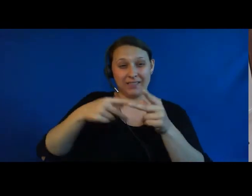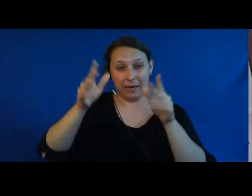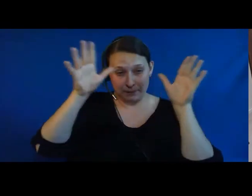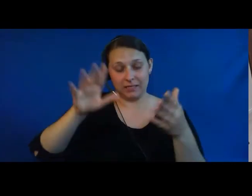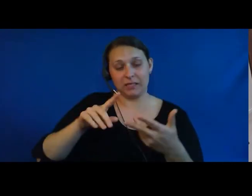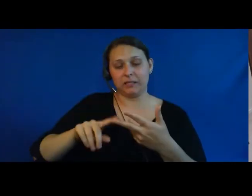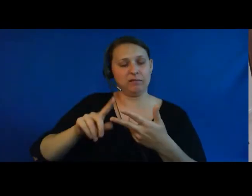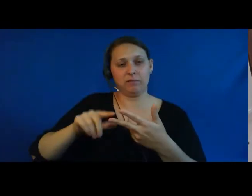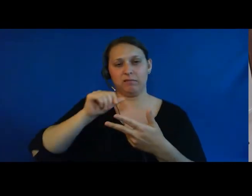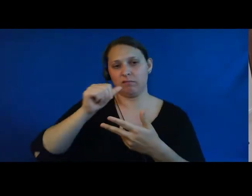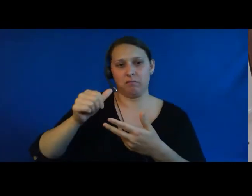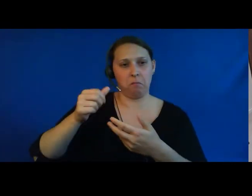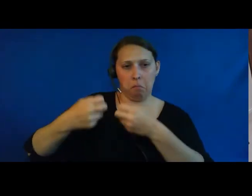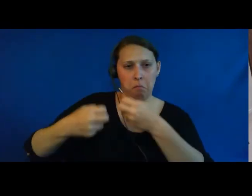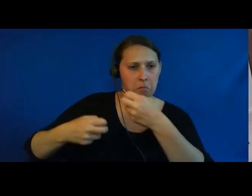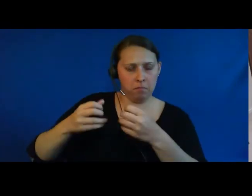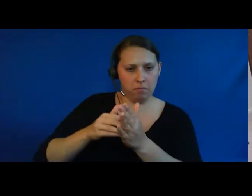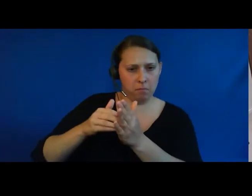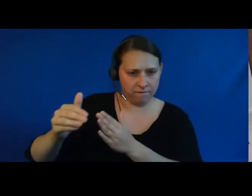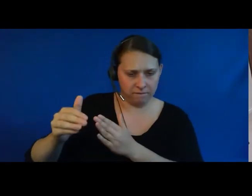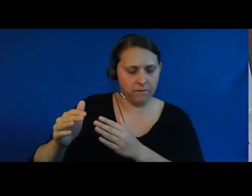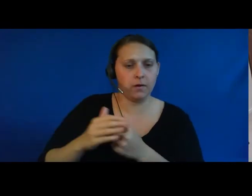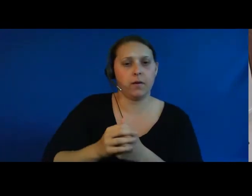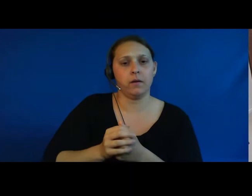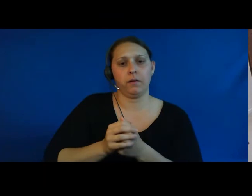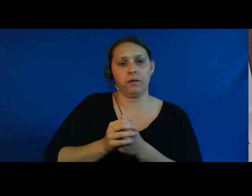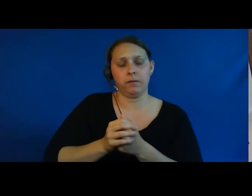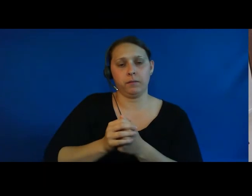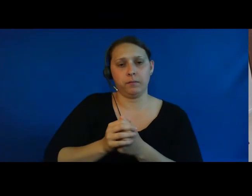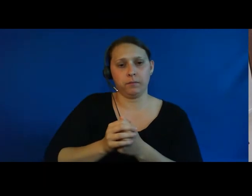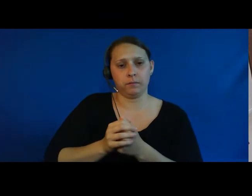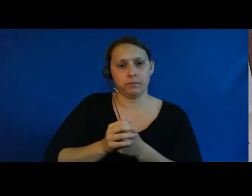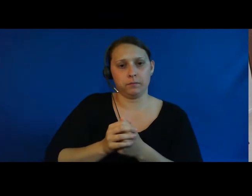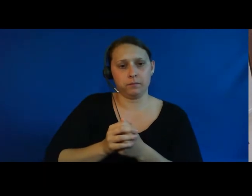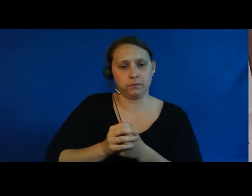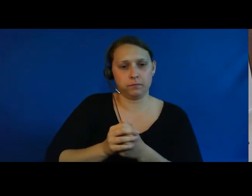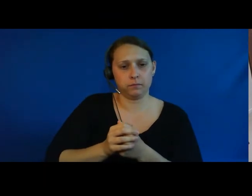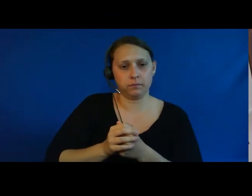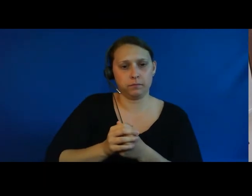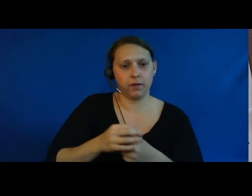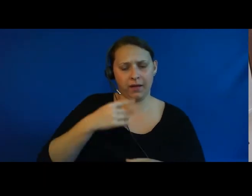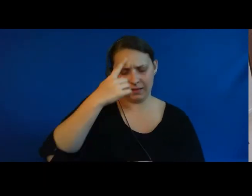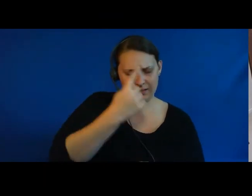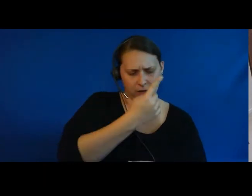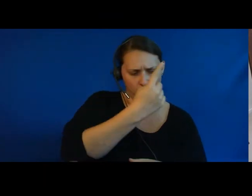The recommended stocking density is, I think, one per